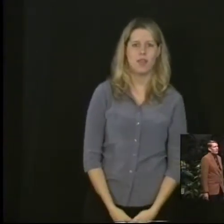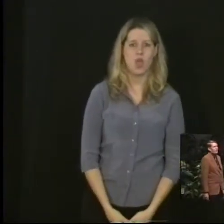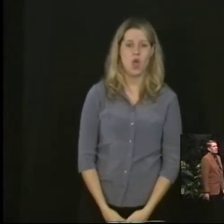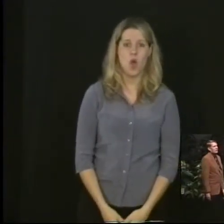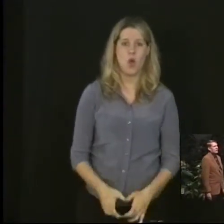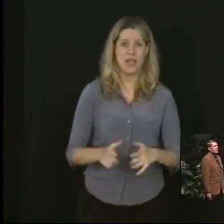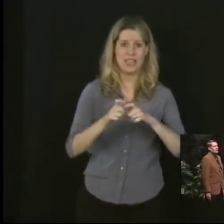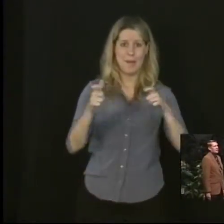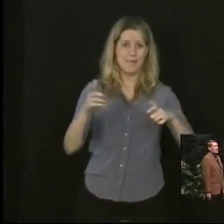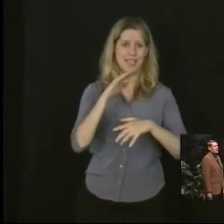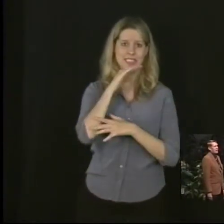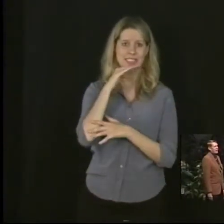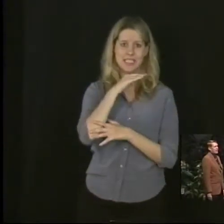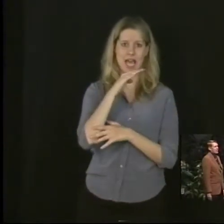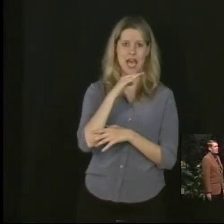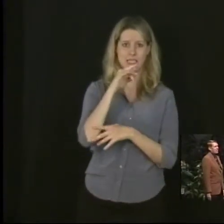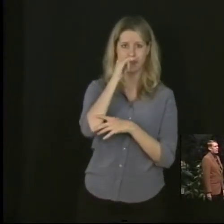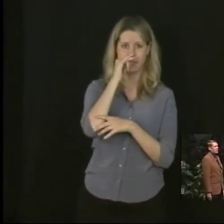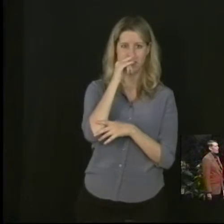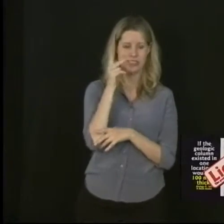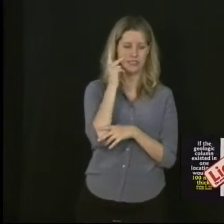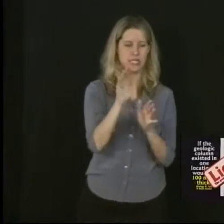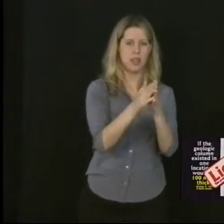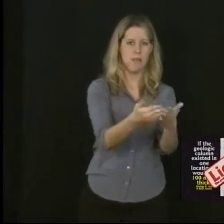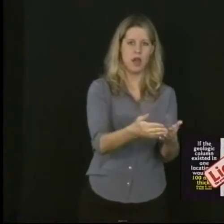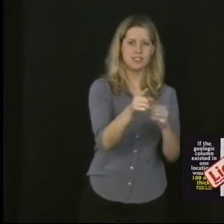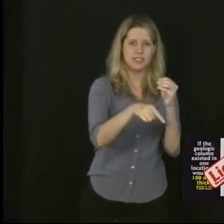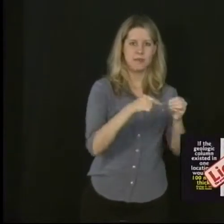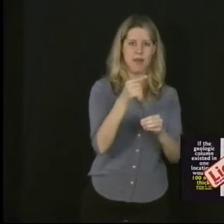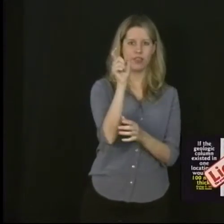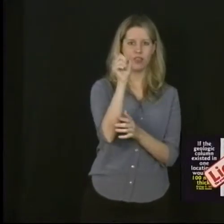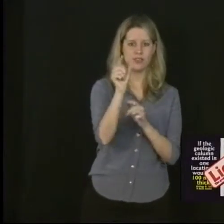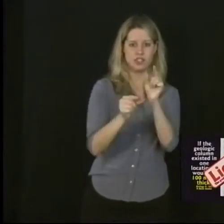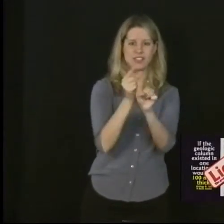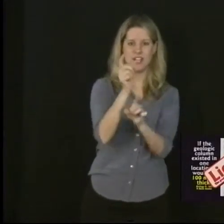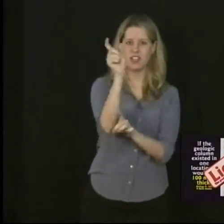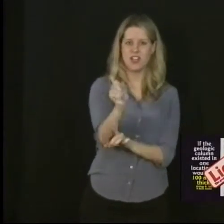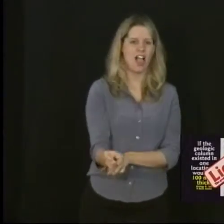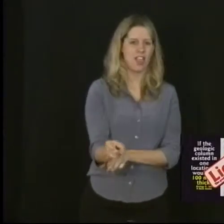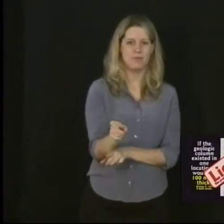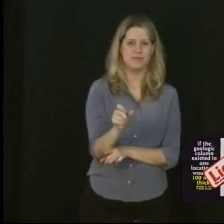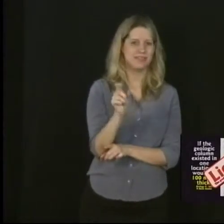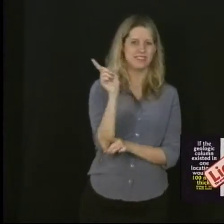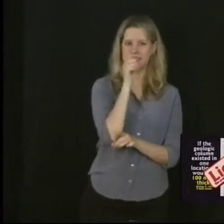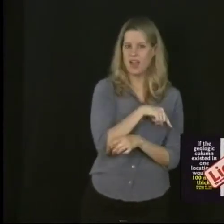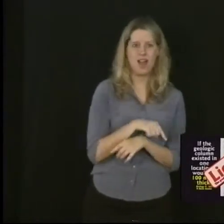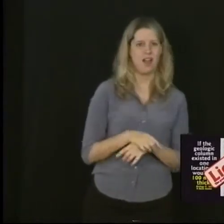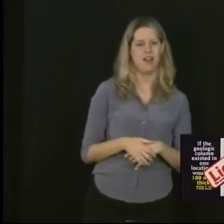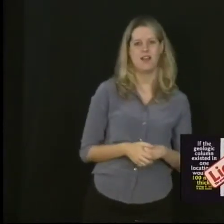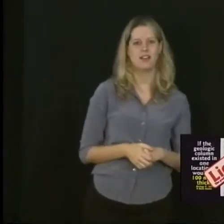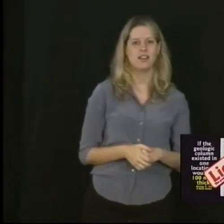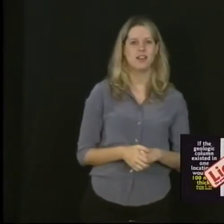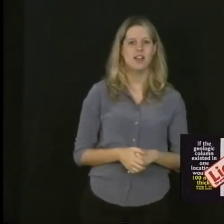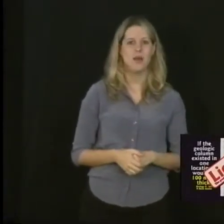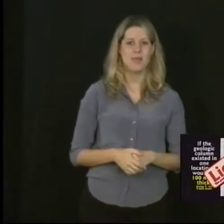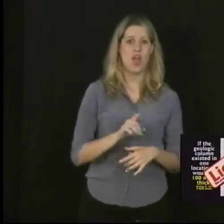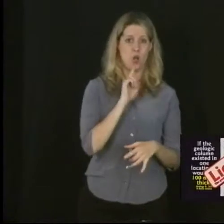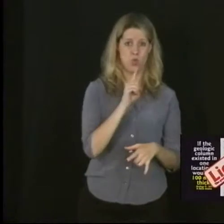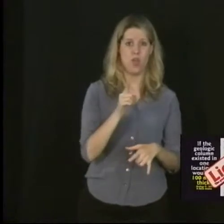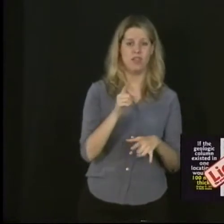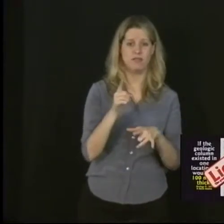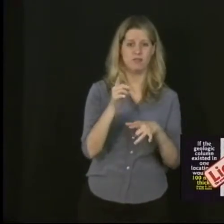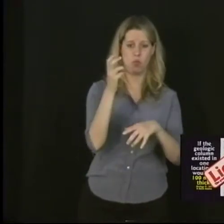One of the biggest lies kids face in the textbooks is about the geologic column. It's a joke. It's a hoax. It doesn't exist. But that really caused problems